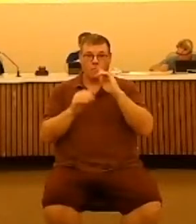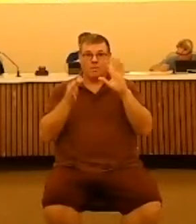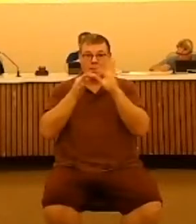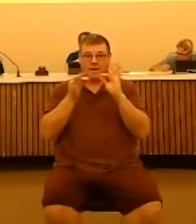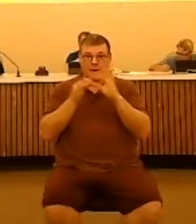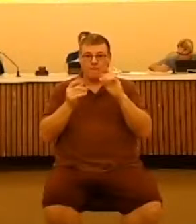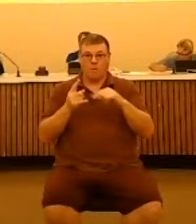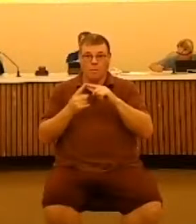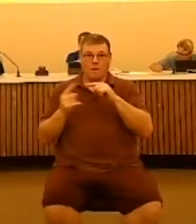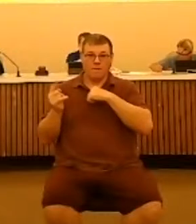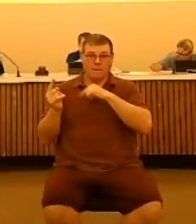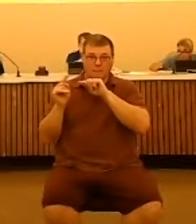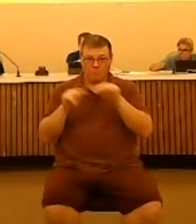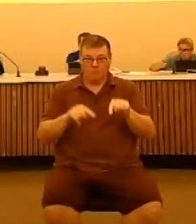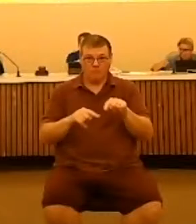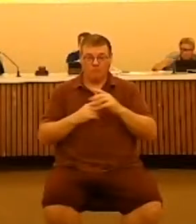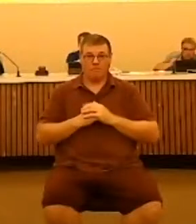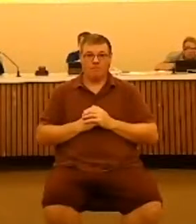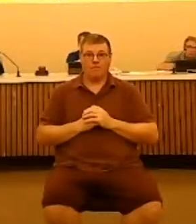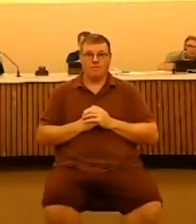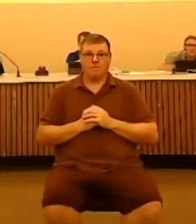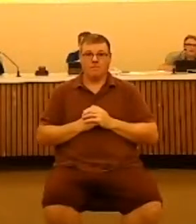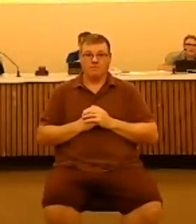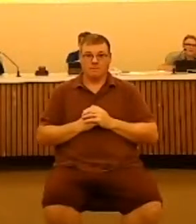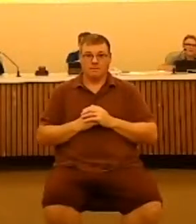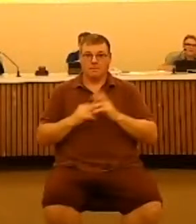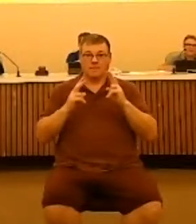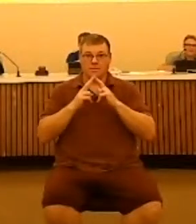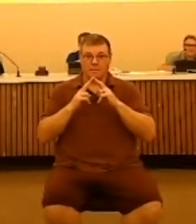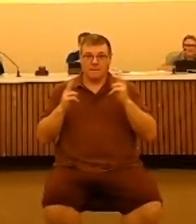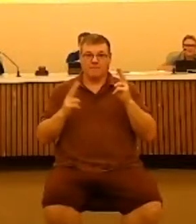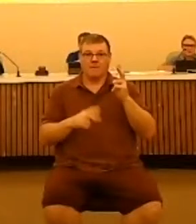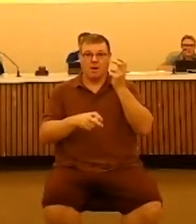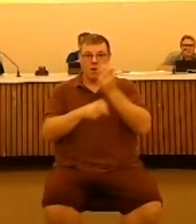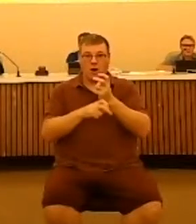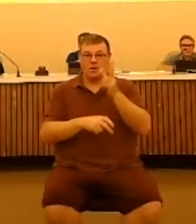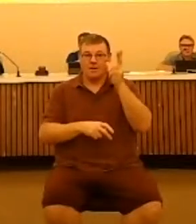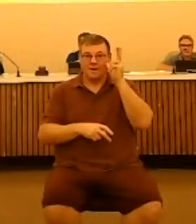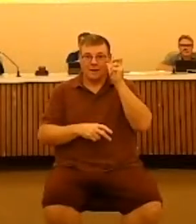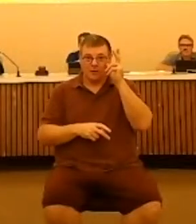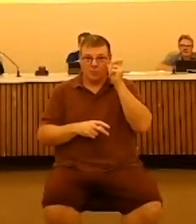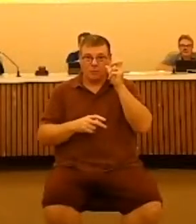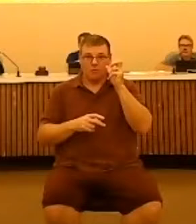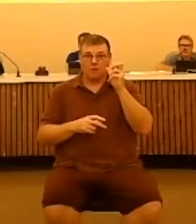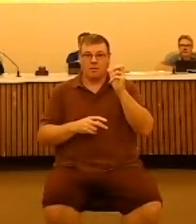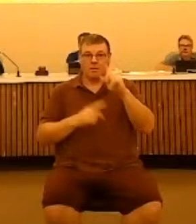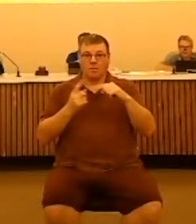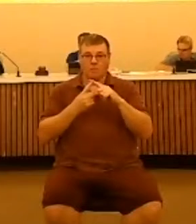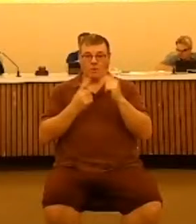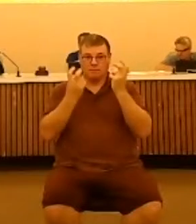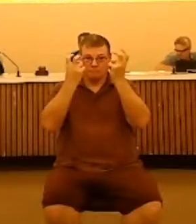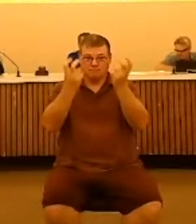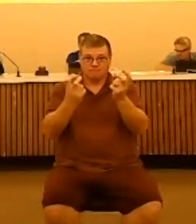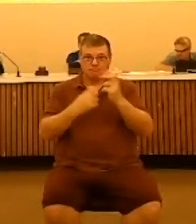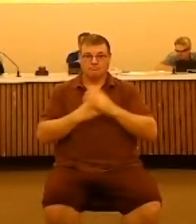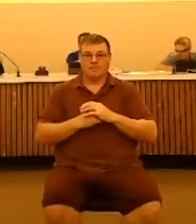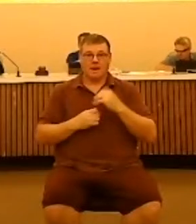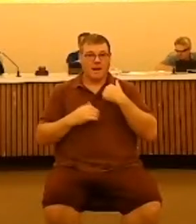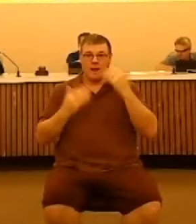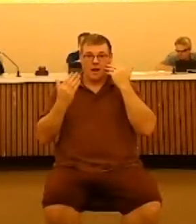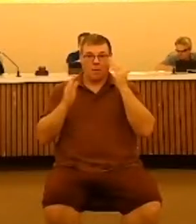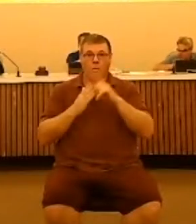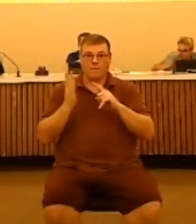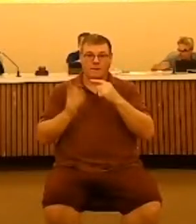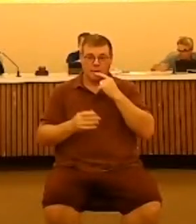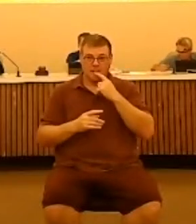had when I came here. You'll see. That's fine. It's very hard to hear anything that anyone says when you're back there. Let me No just say. So problem. I don't know what's been